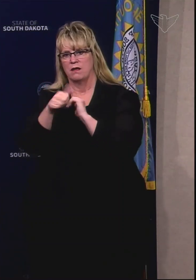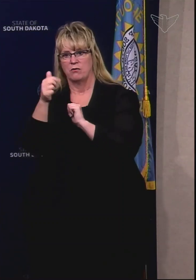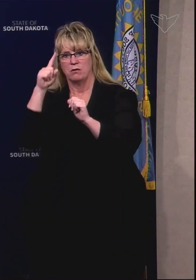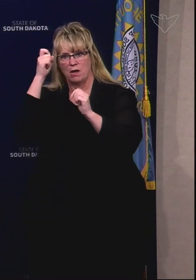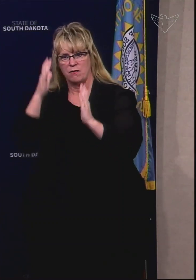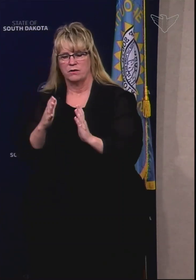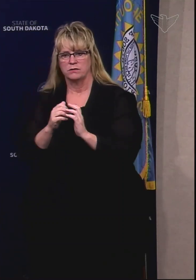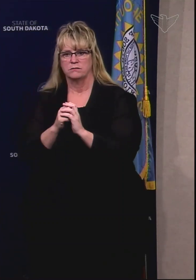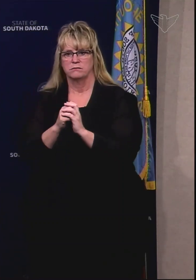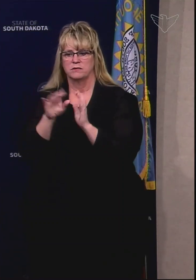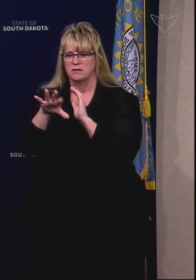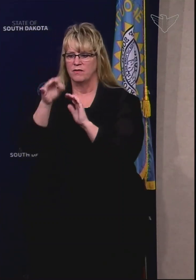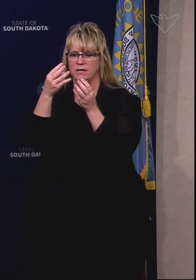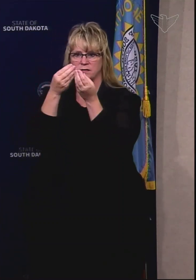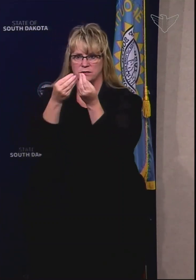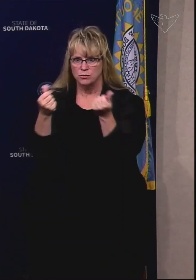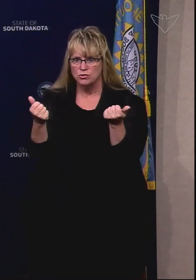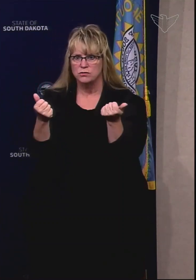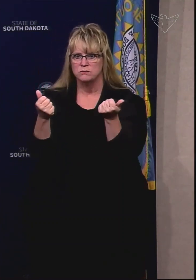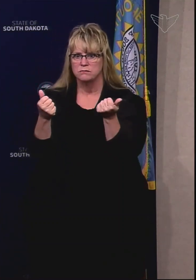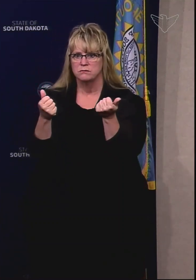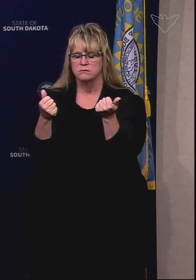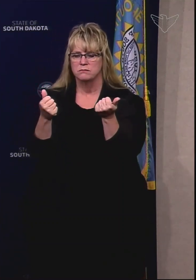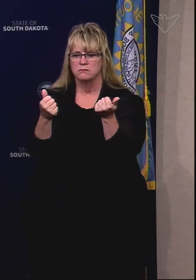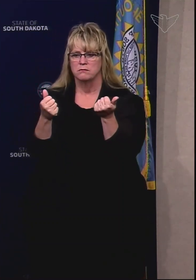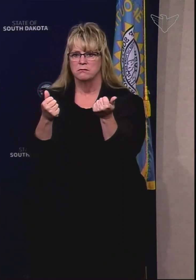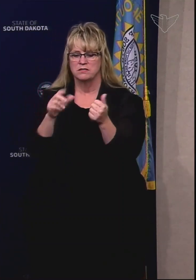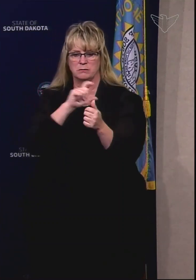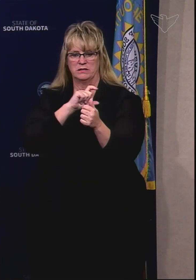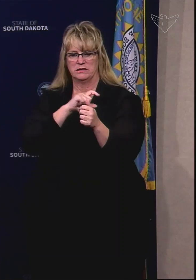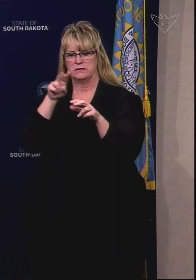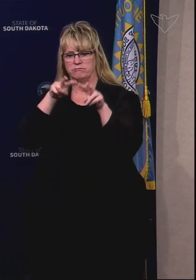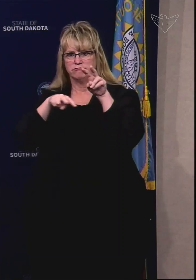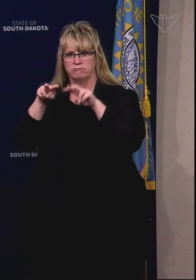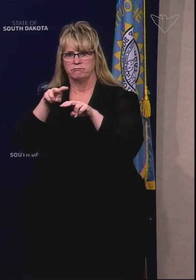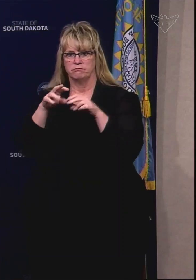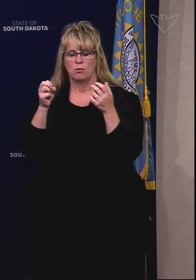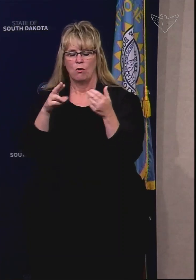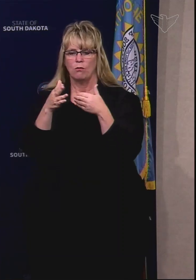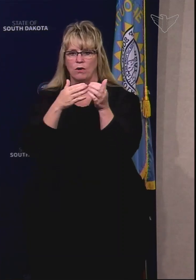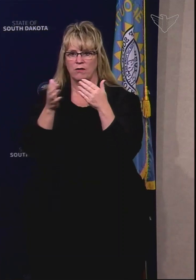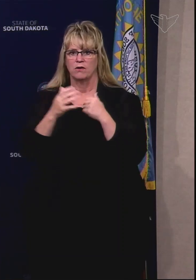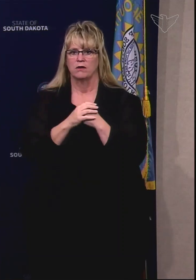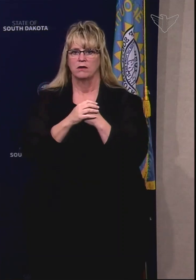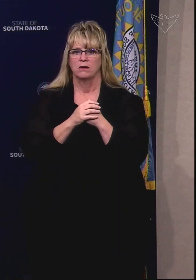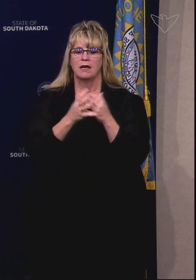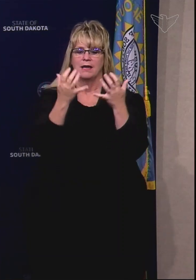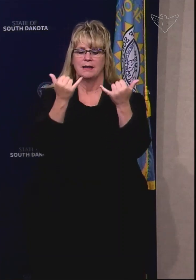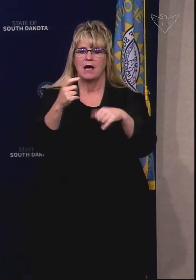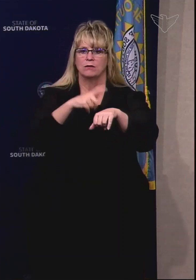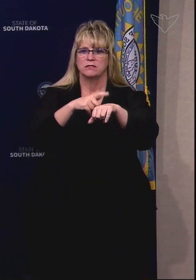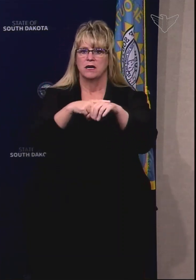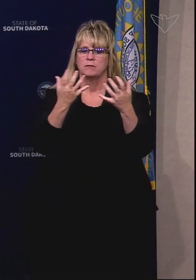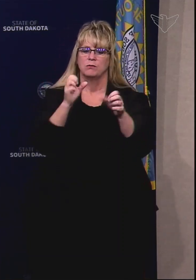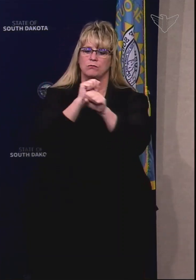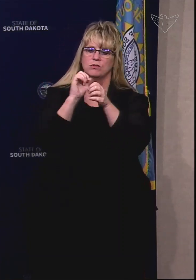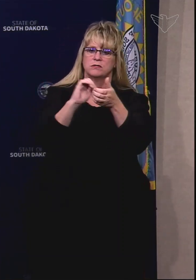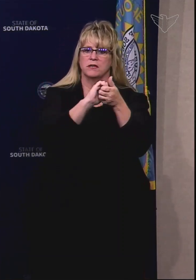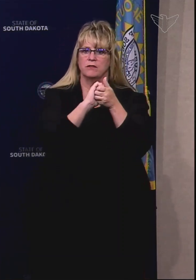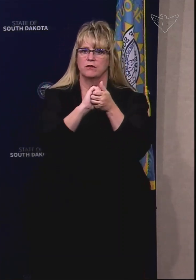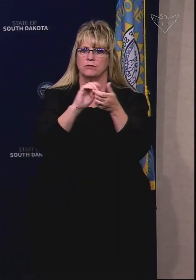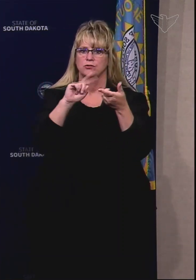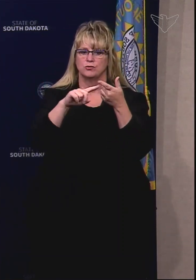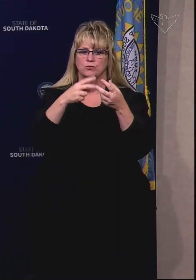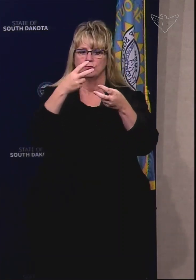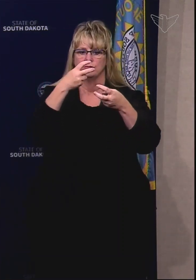to the problems that we face, to be that policing or otherwise. It's time for us to work together to problem solve. Now,